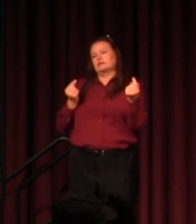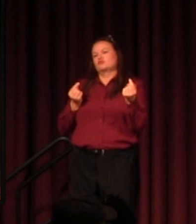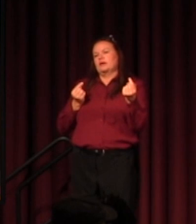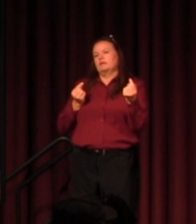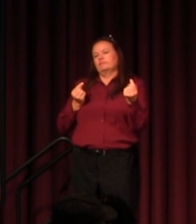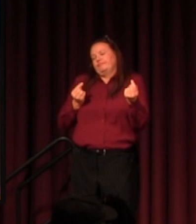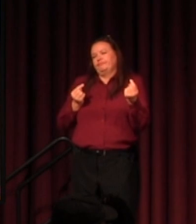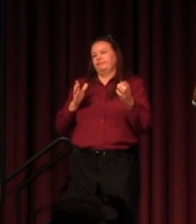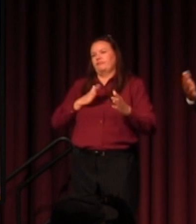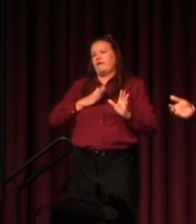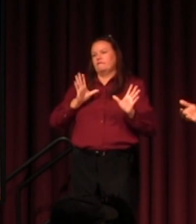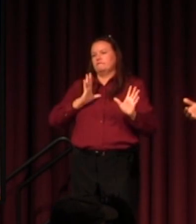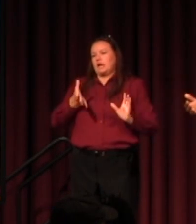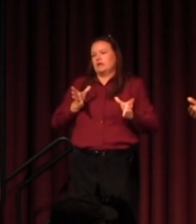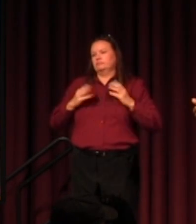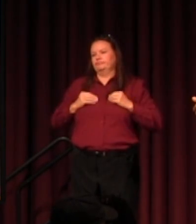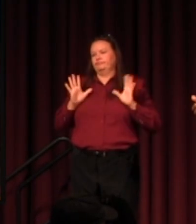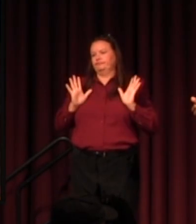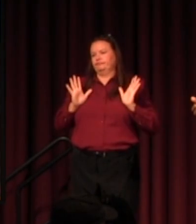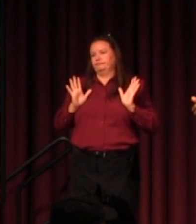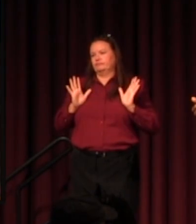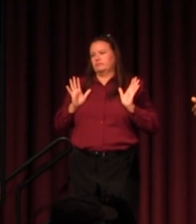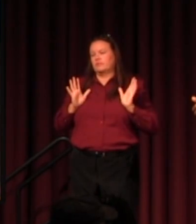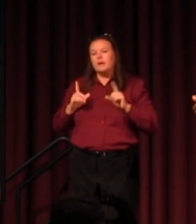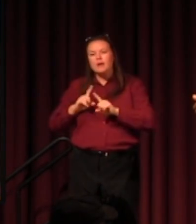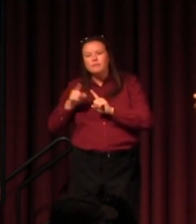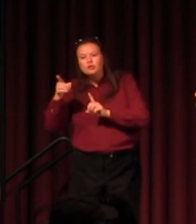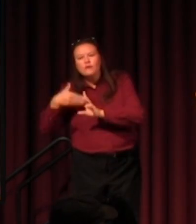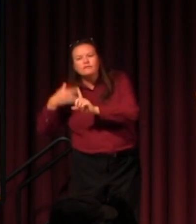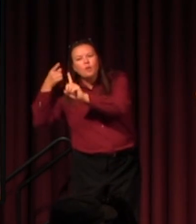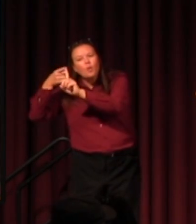That's fine unless you have to get anything done.